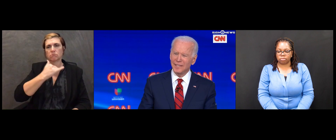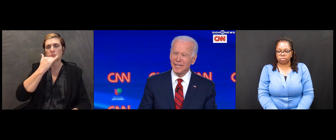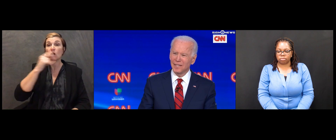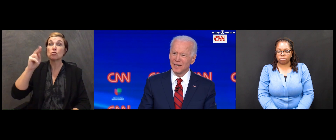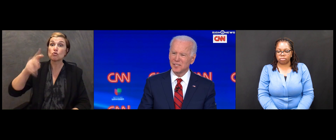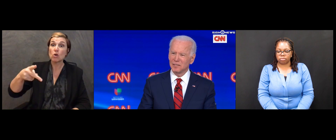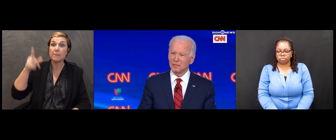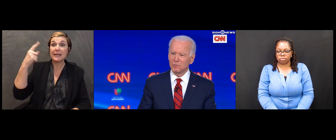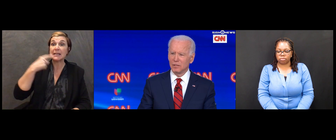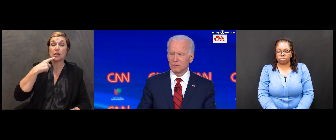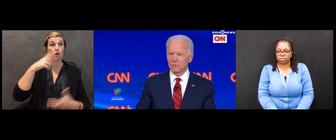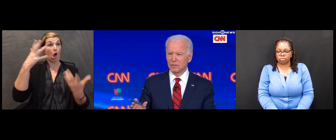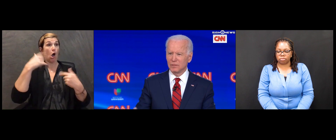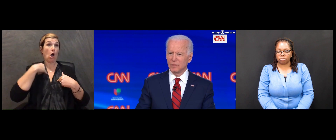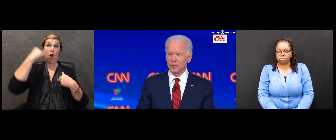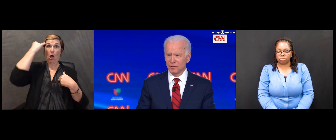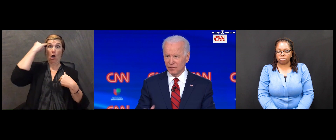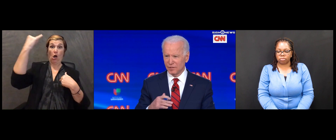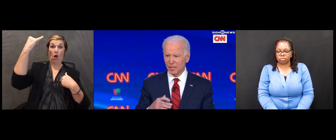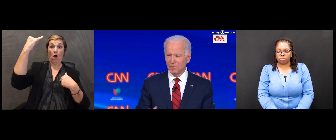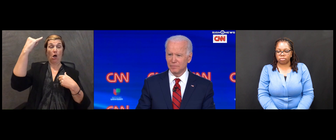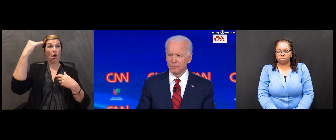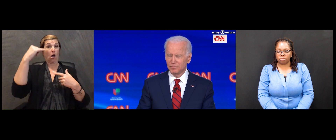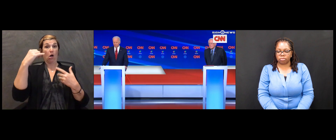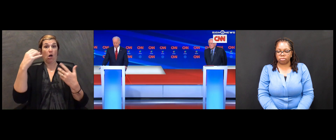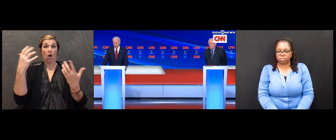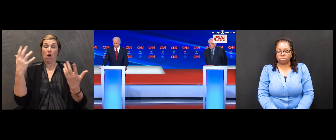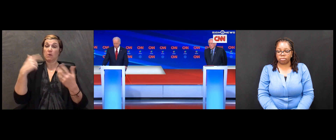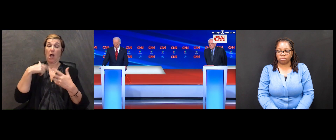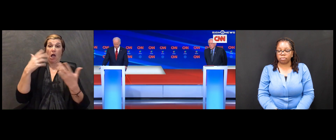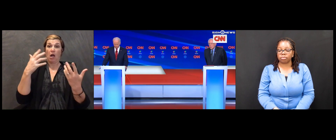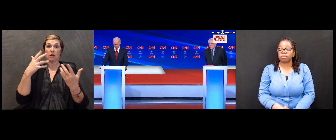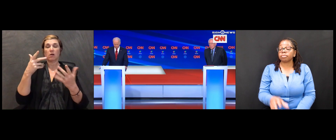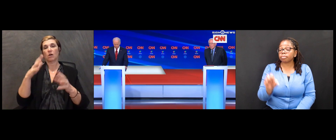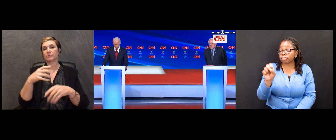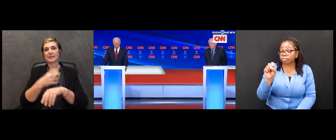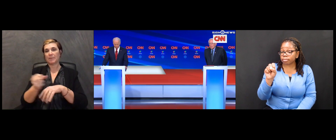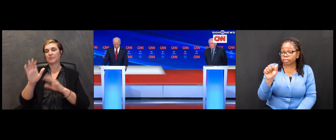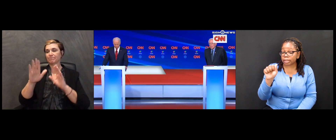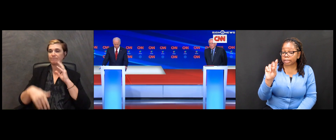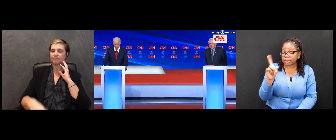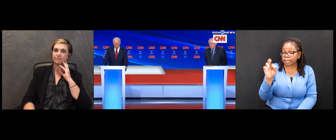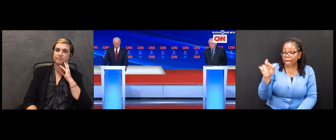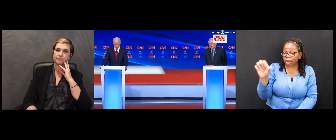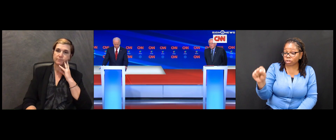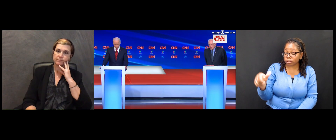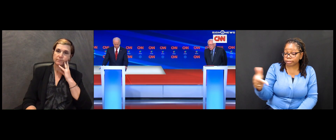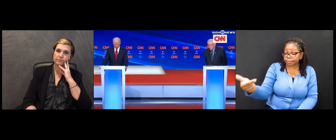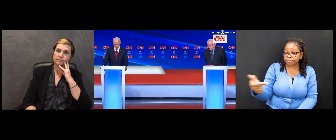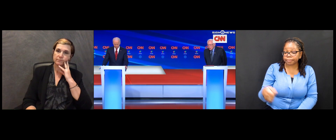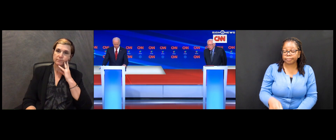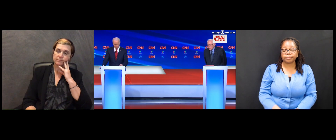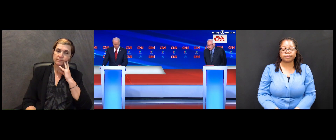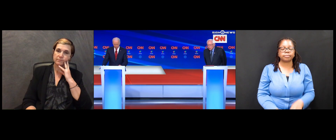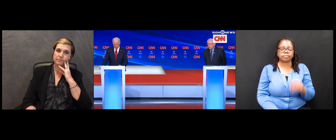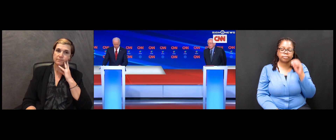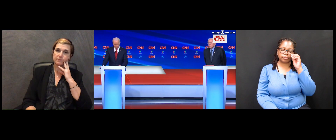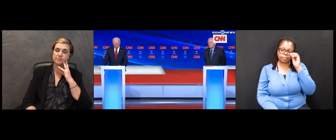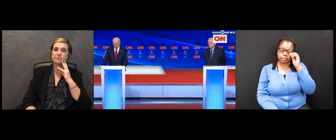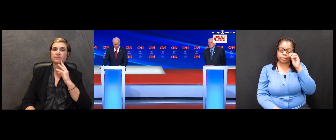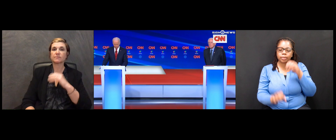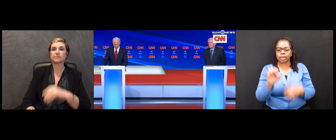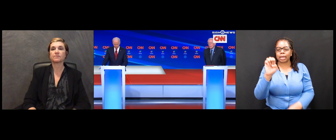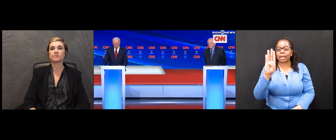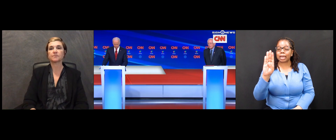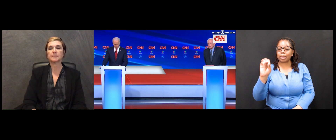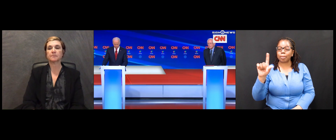got a great idea. Let's, well, you can tell Senator me. Senator Sanders. The Ebola